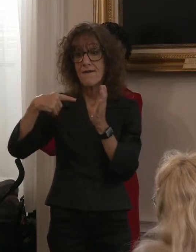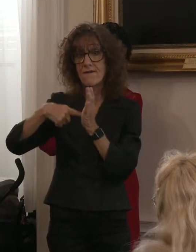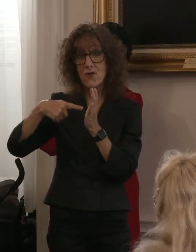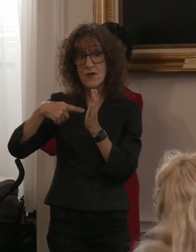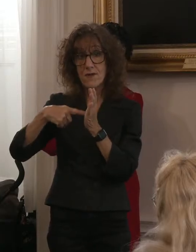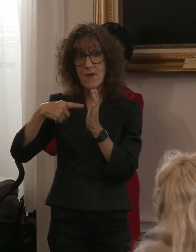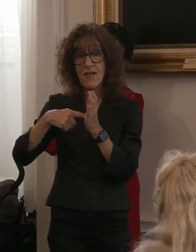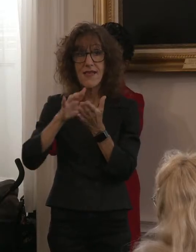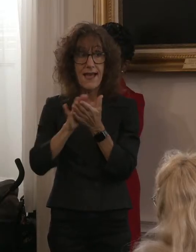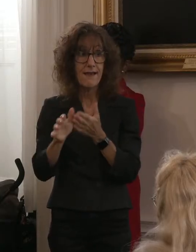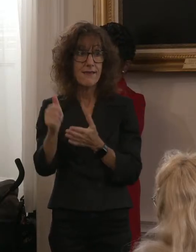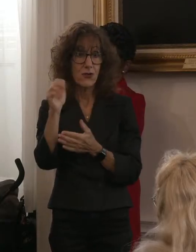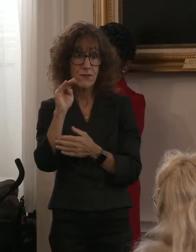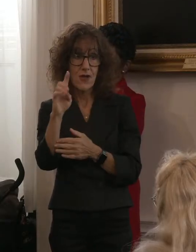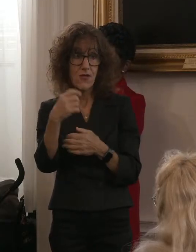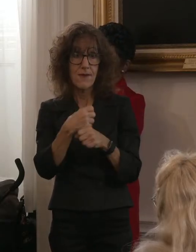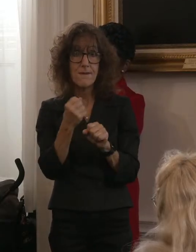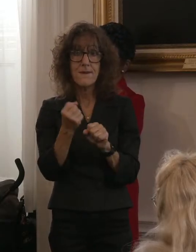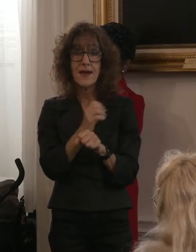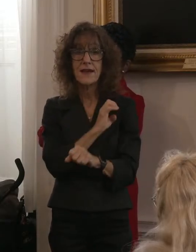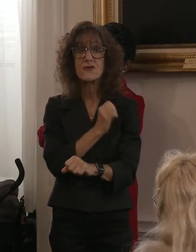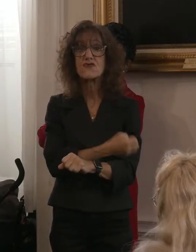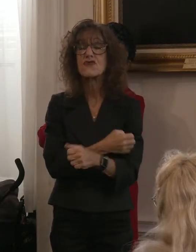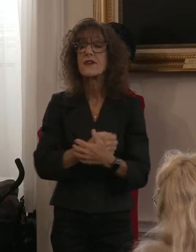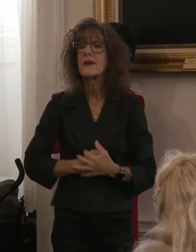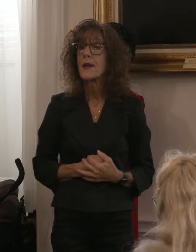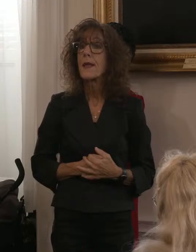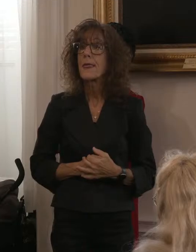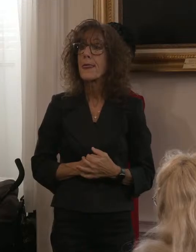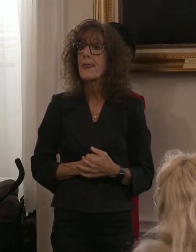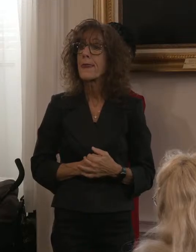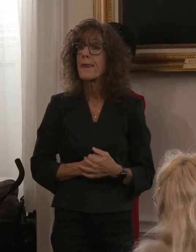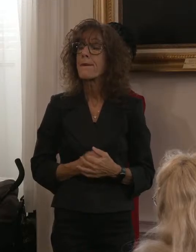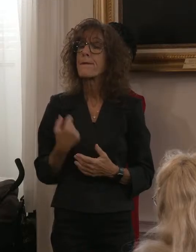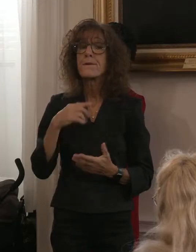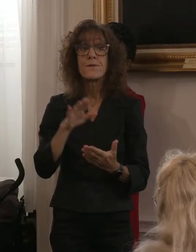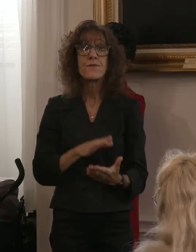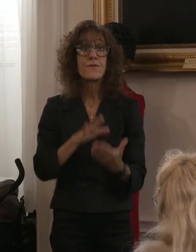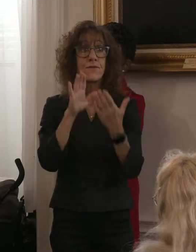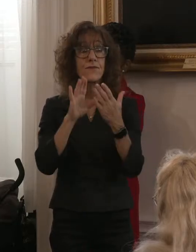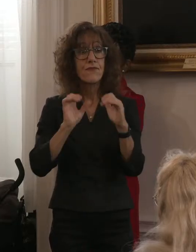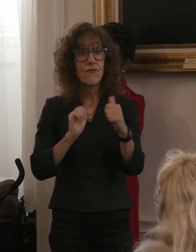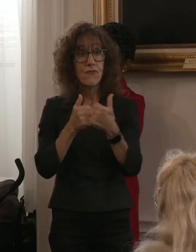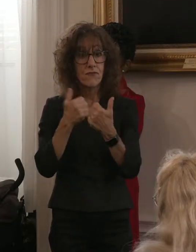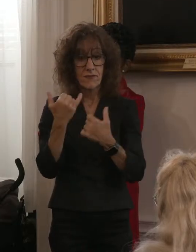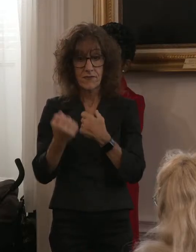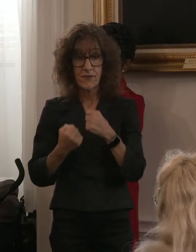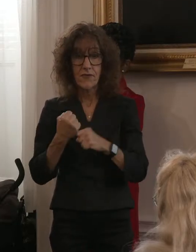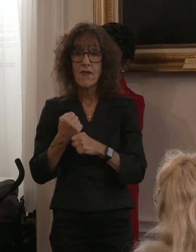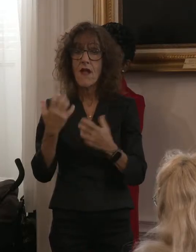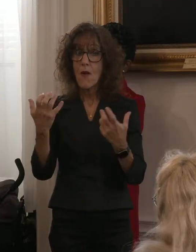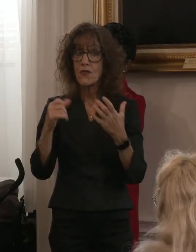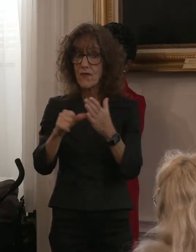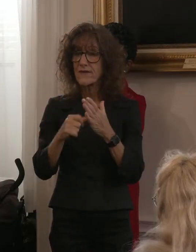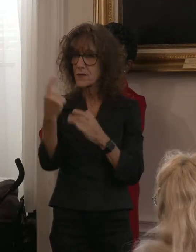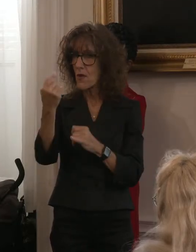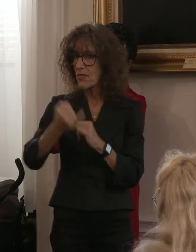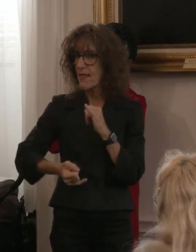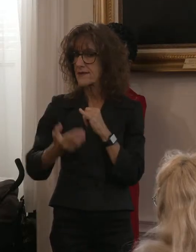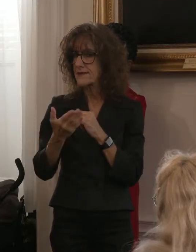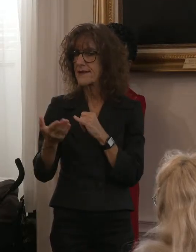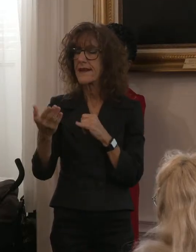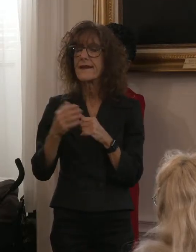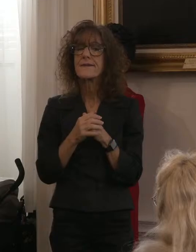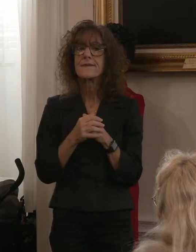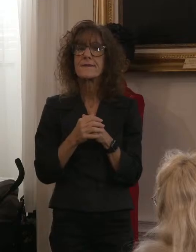cleaner Maryland-made energy. As we face the challenges of this year, I do want to highlight one last piece, and